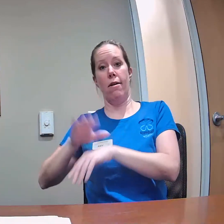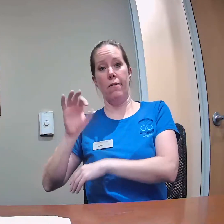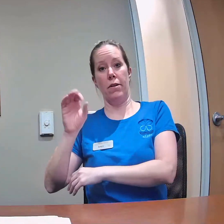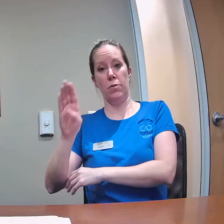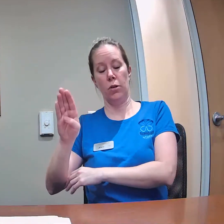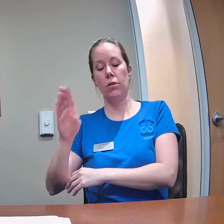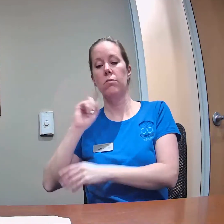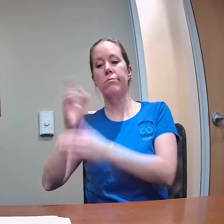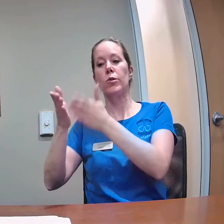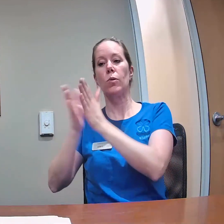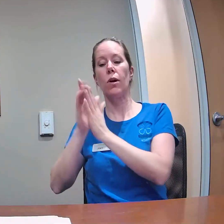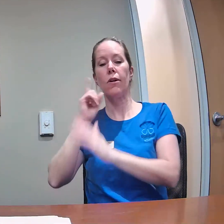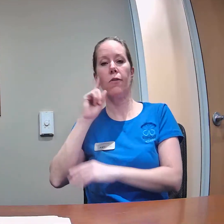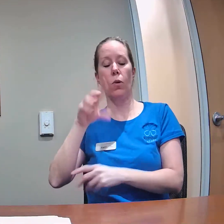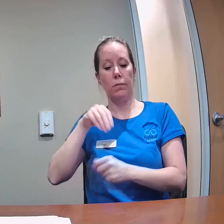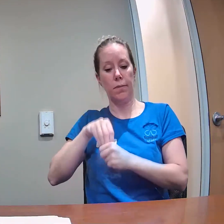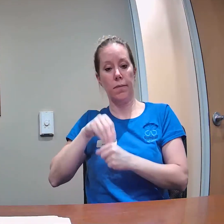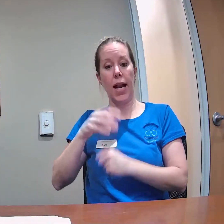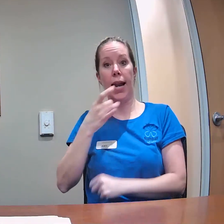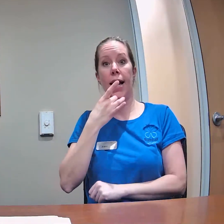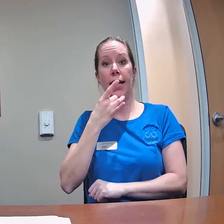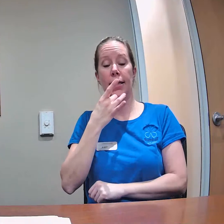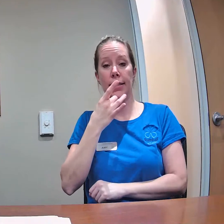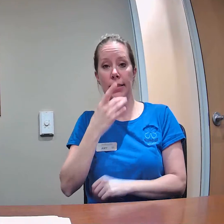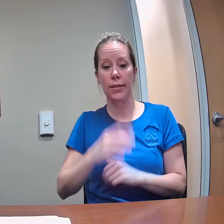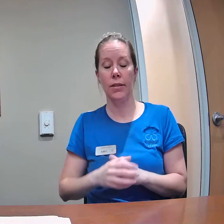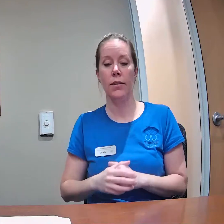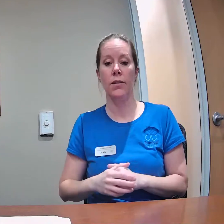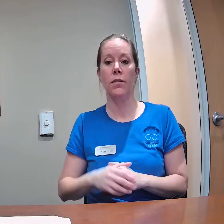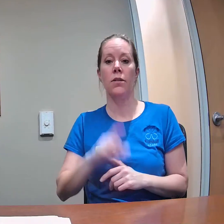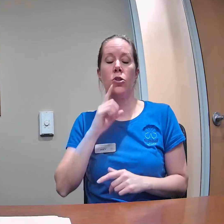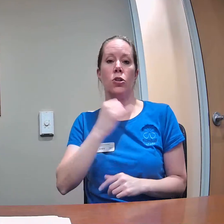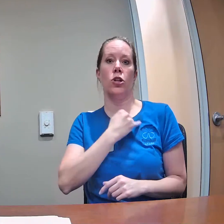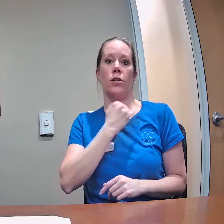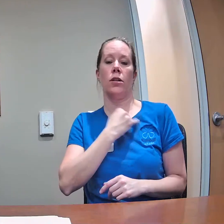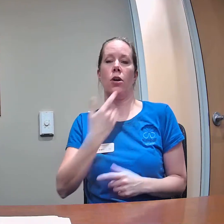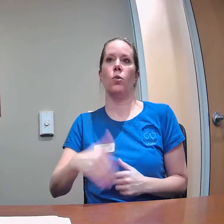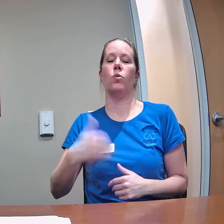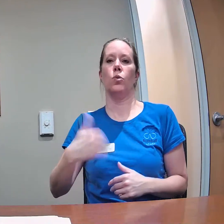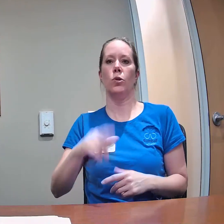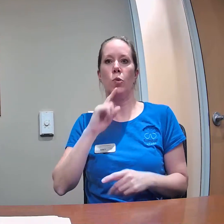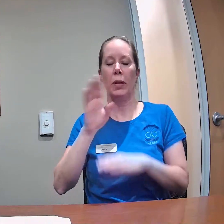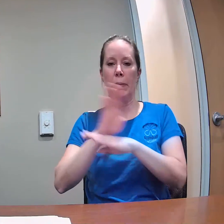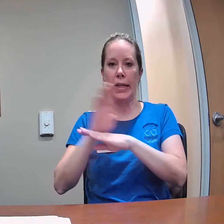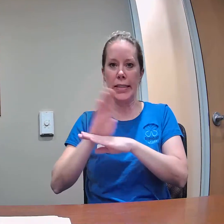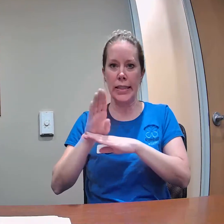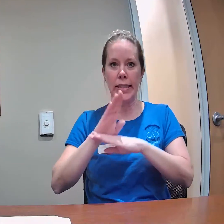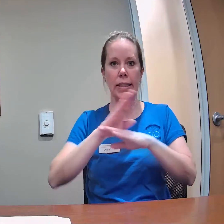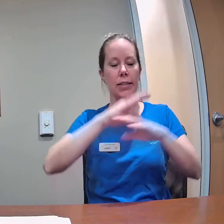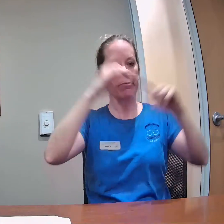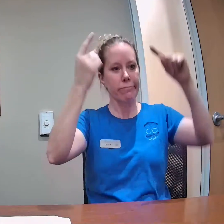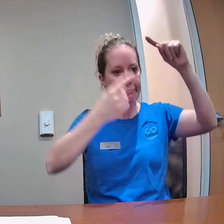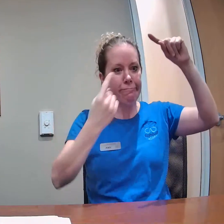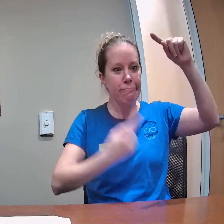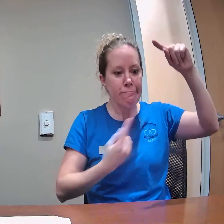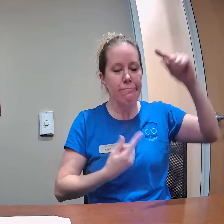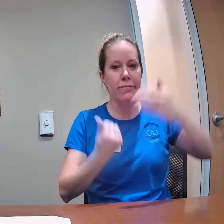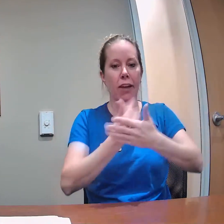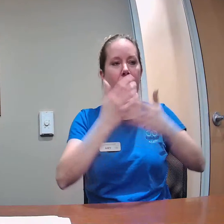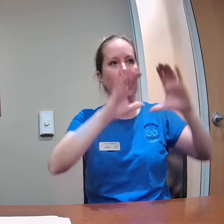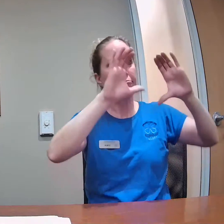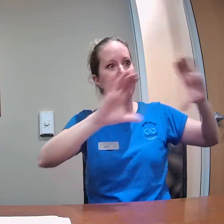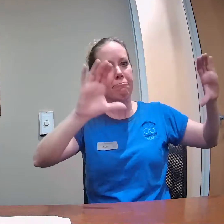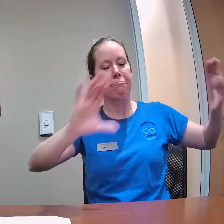for indoor lights, and Jessica is very busy hanging them all over the place, so that